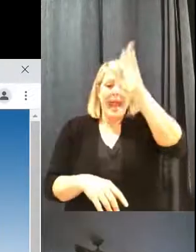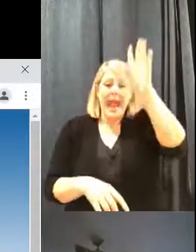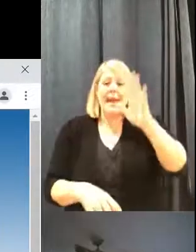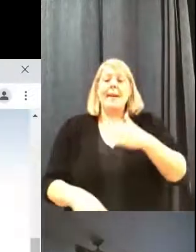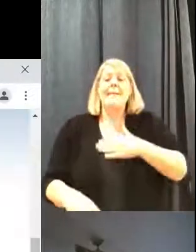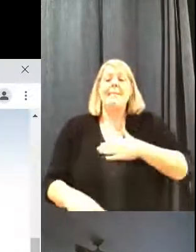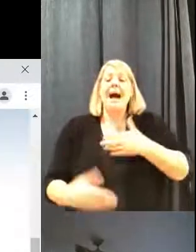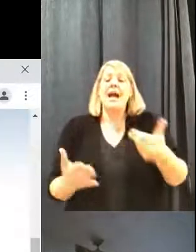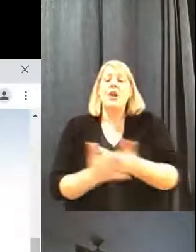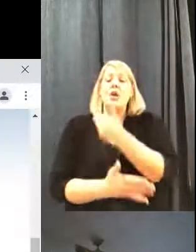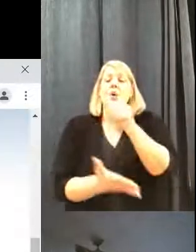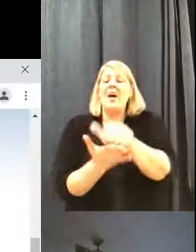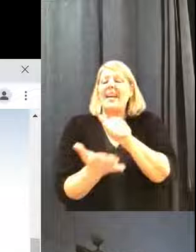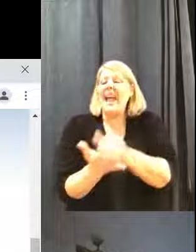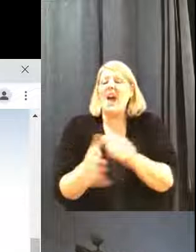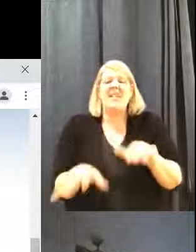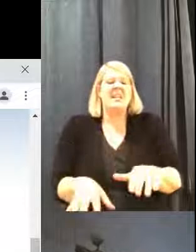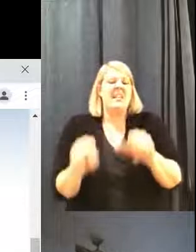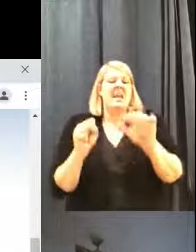takes, about a minute.